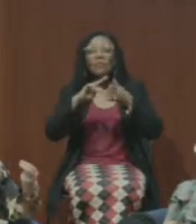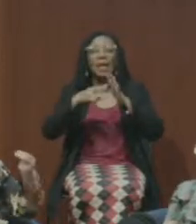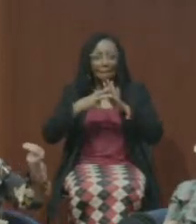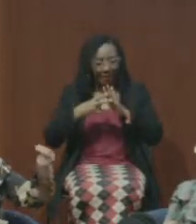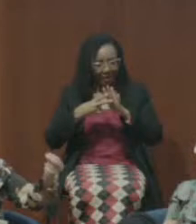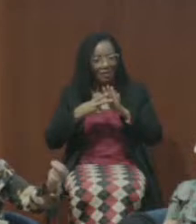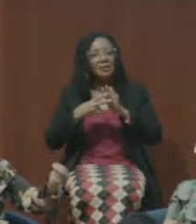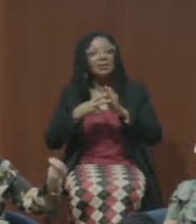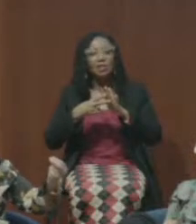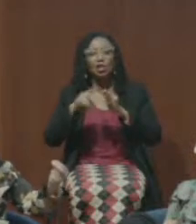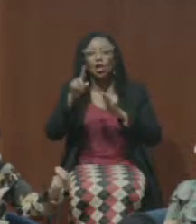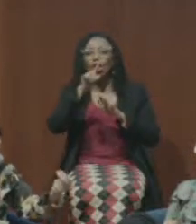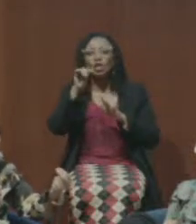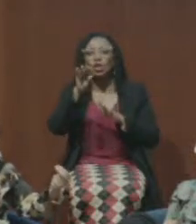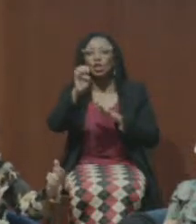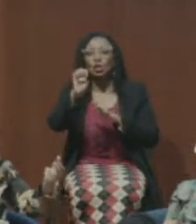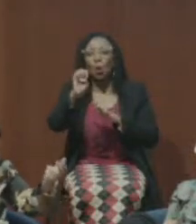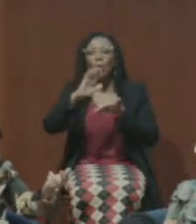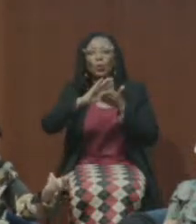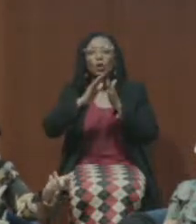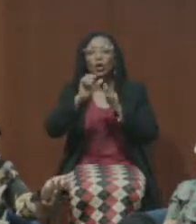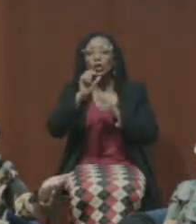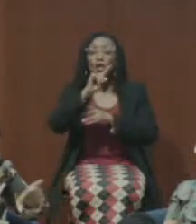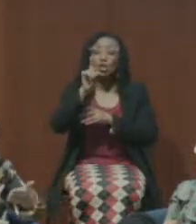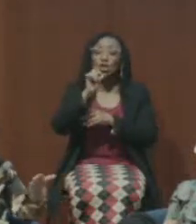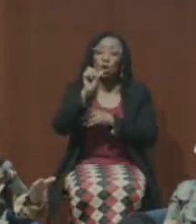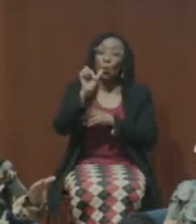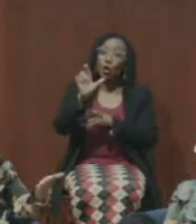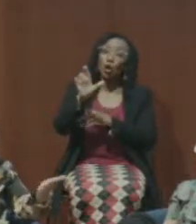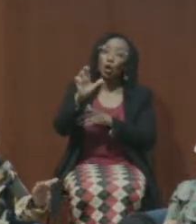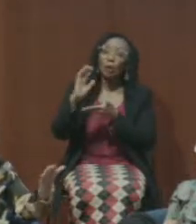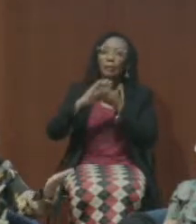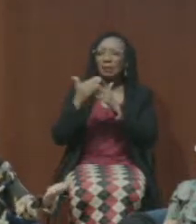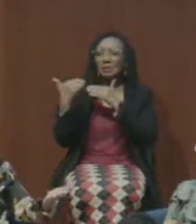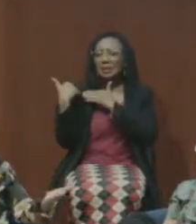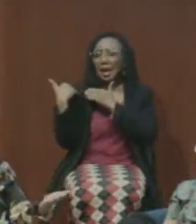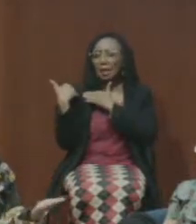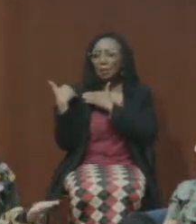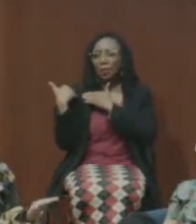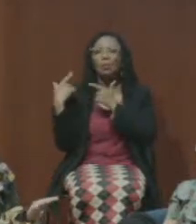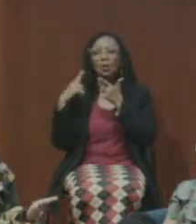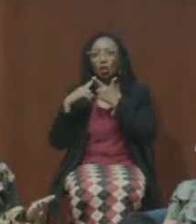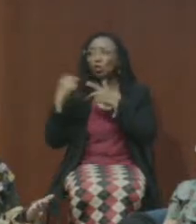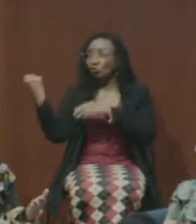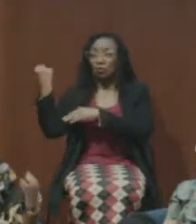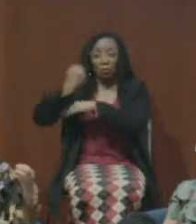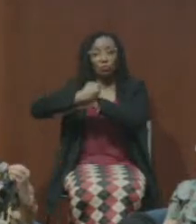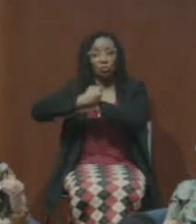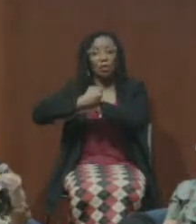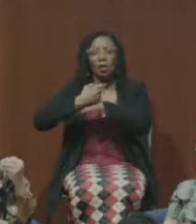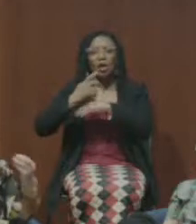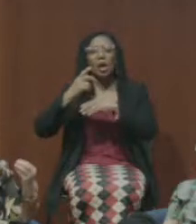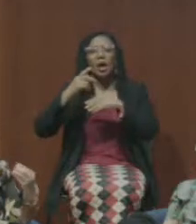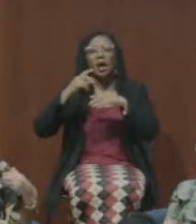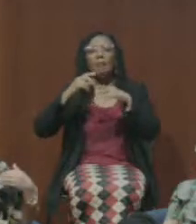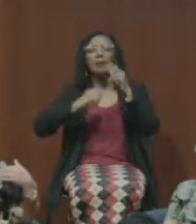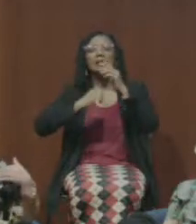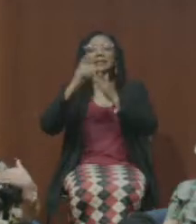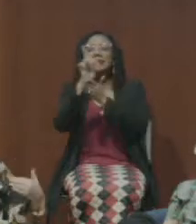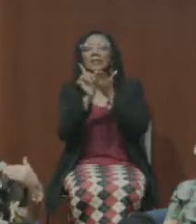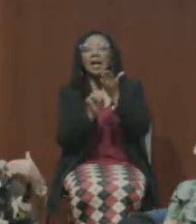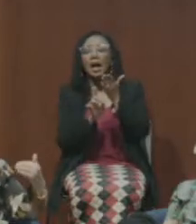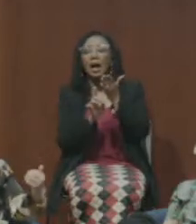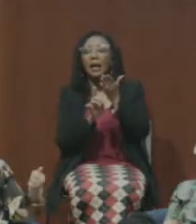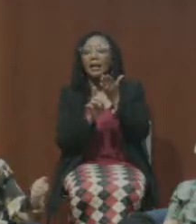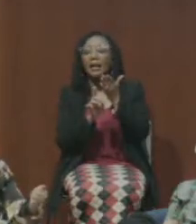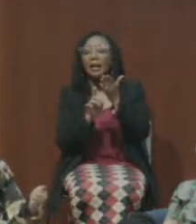holding those donors accountable, because rebuilding, reconstruction will be happening through donor money. But by designing